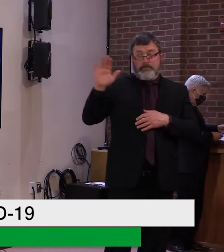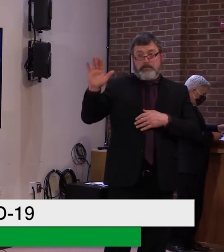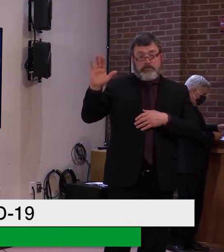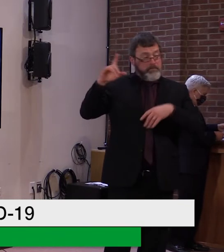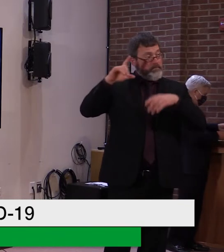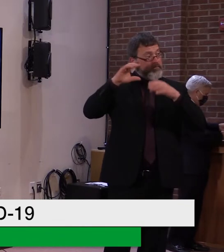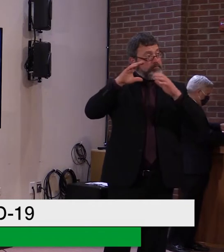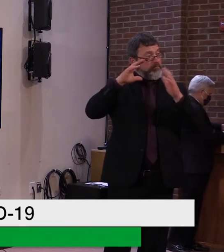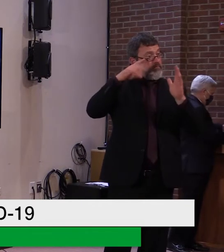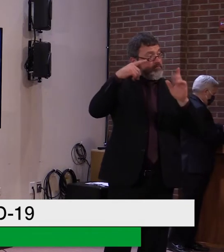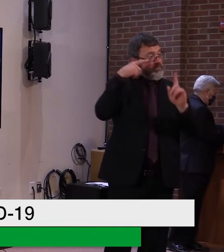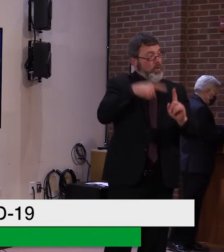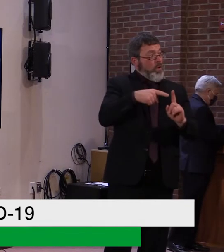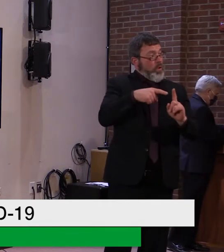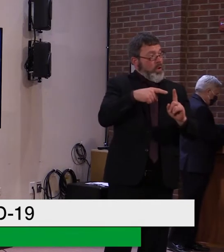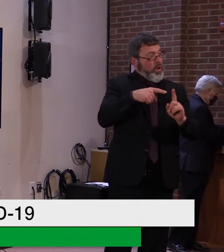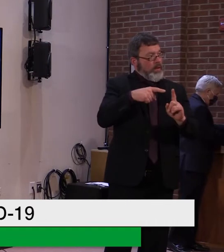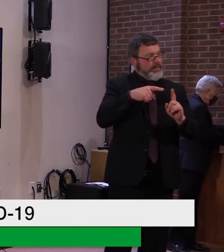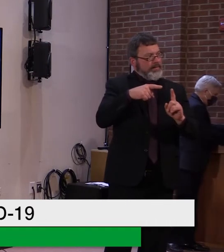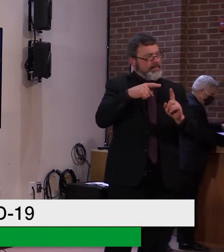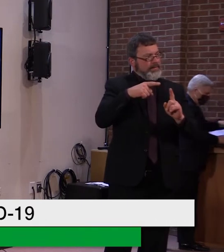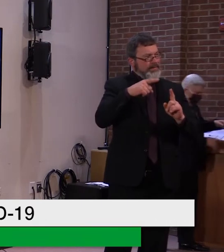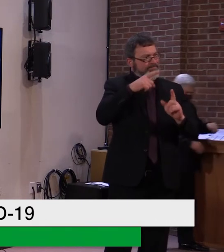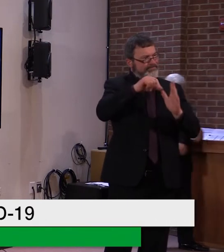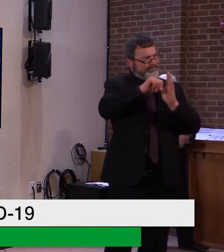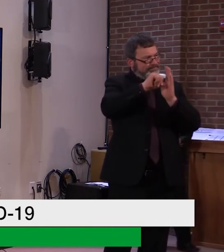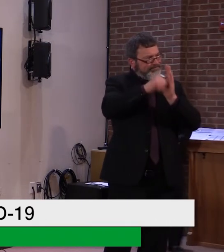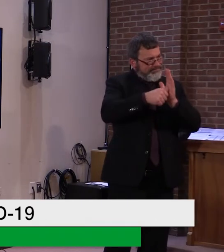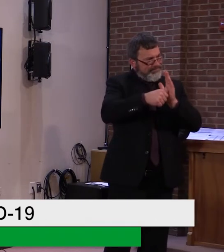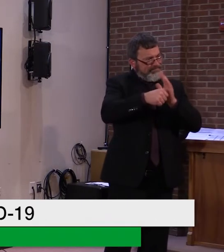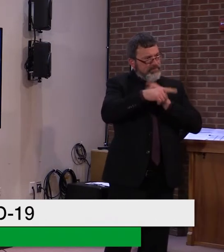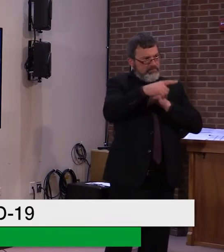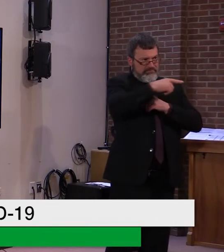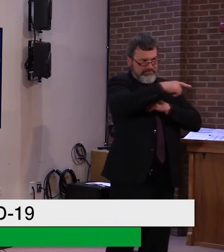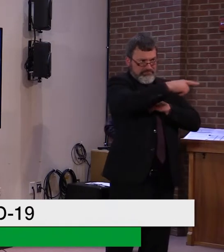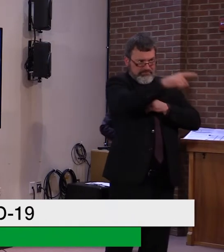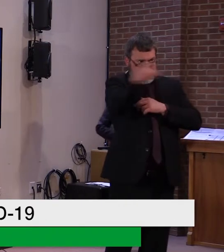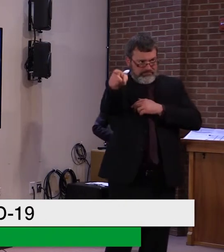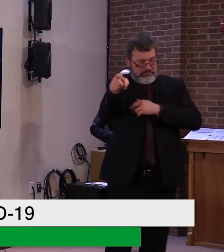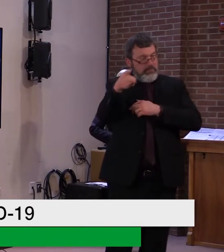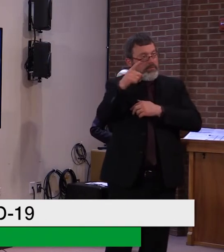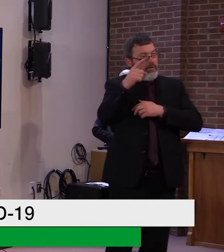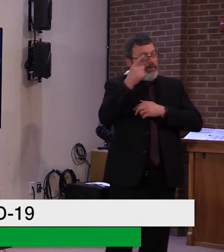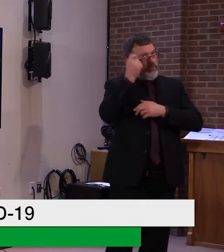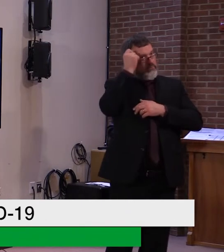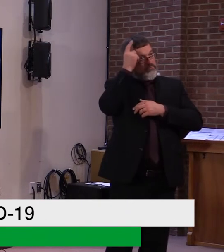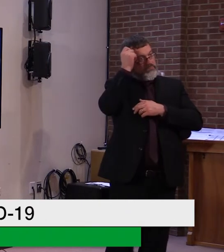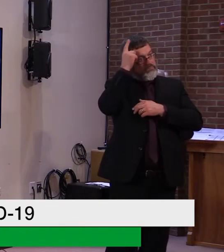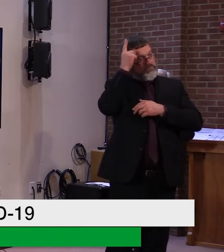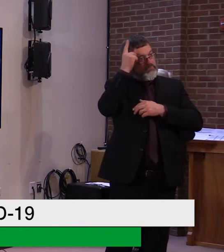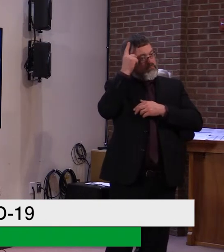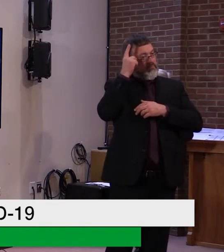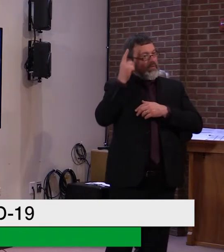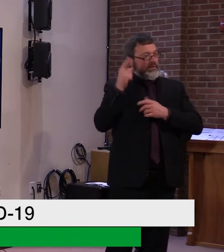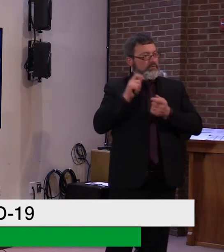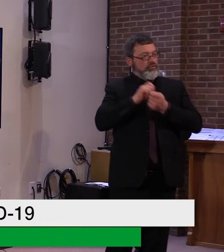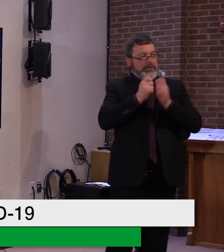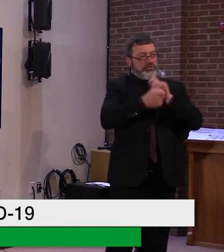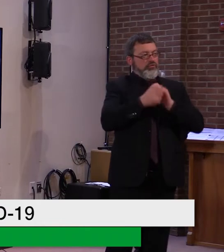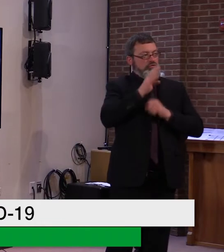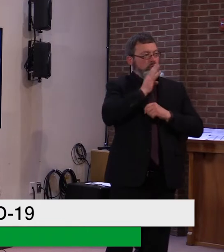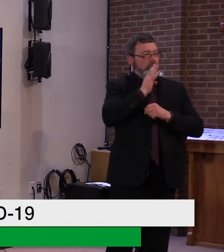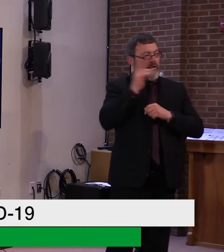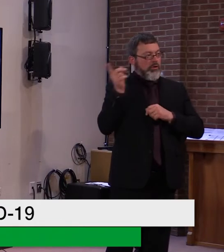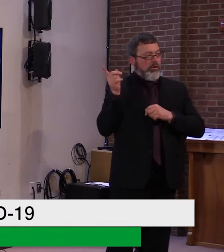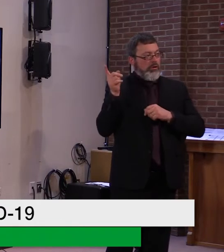everyone in their bonds and that that you're getting the the response that you need from it it can feel like you're concerned that that on everyone's hearing you